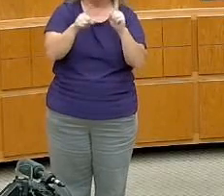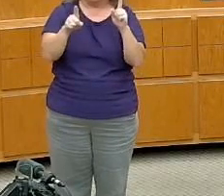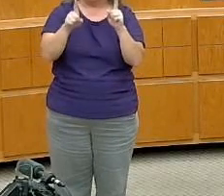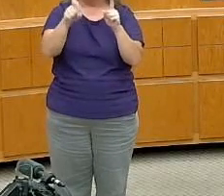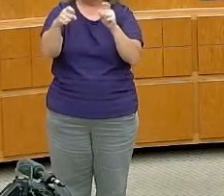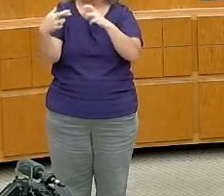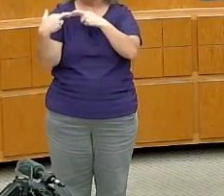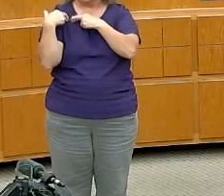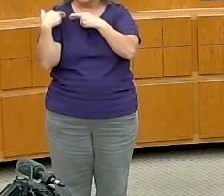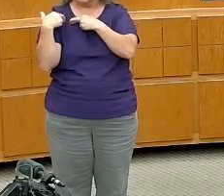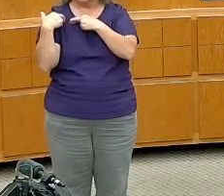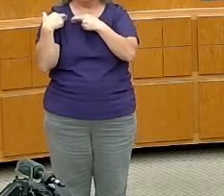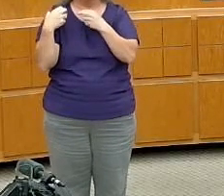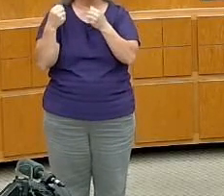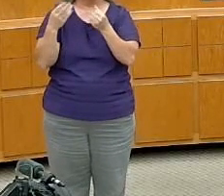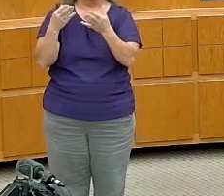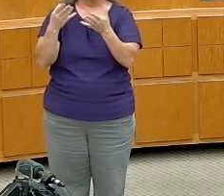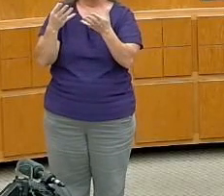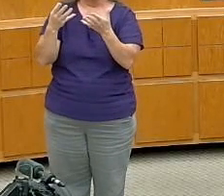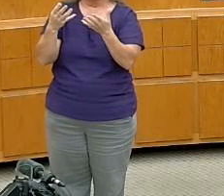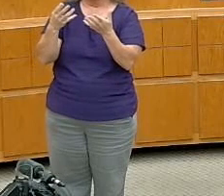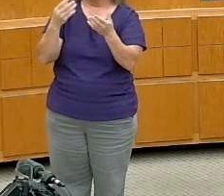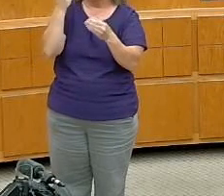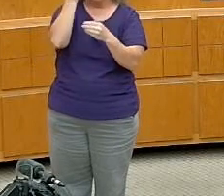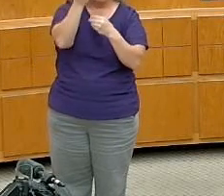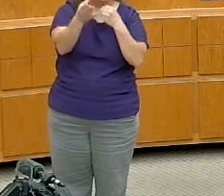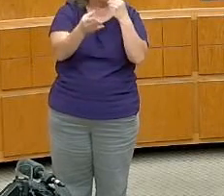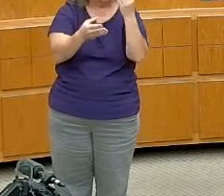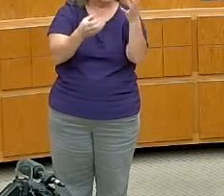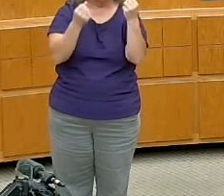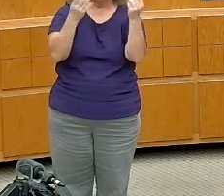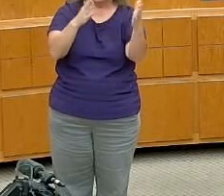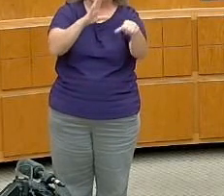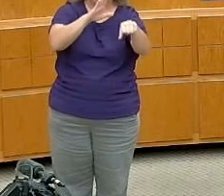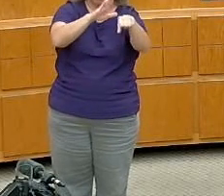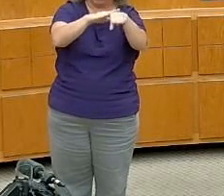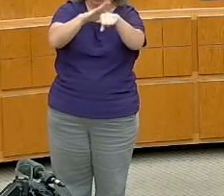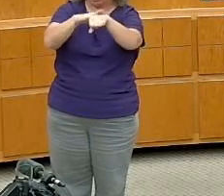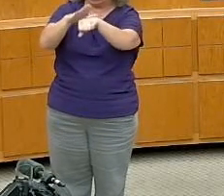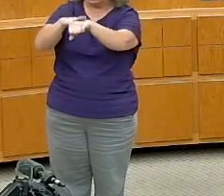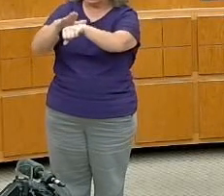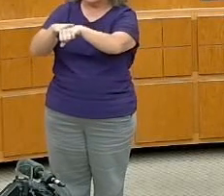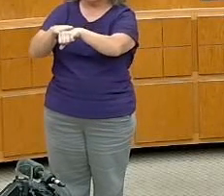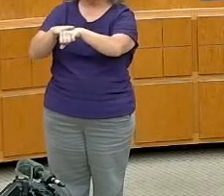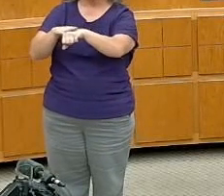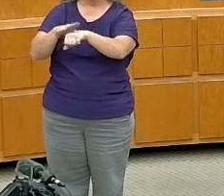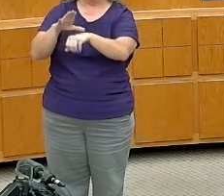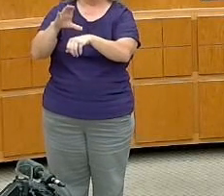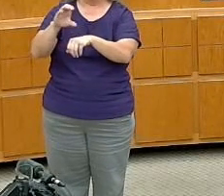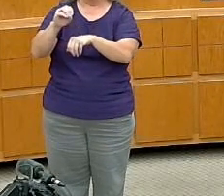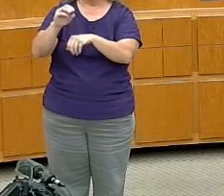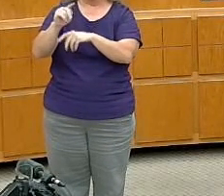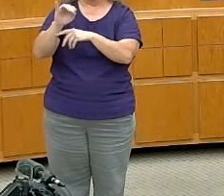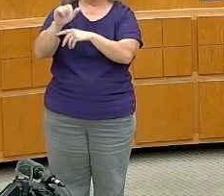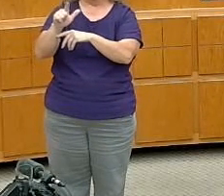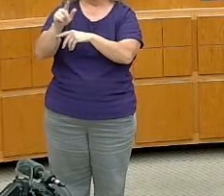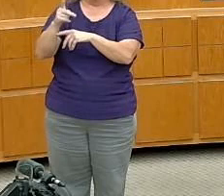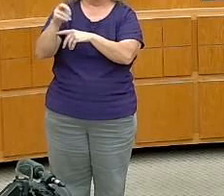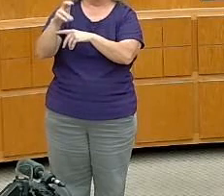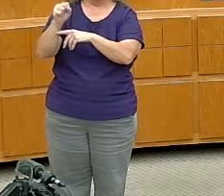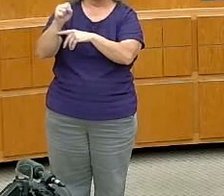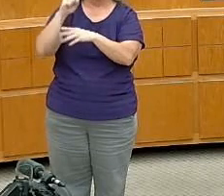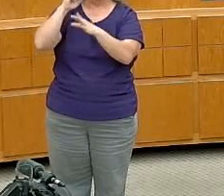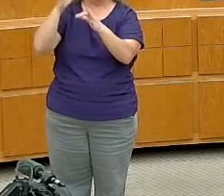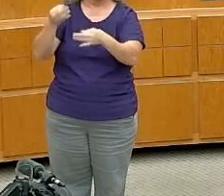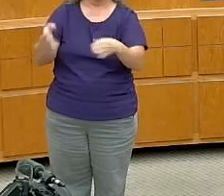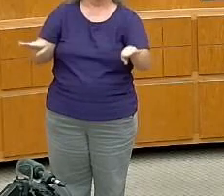after many, many warnings and no disbursement, Coastal Parks decided to close the beach out of abundance